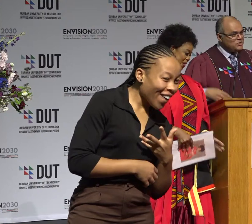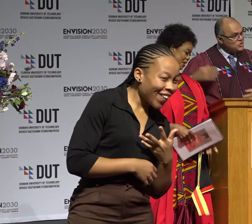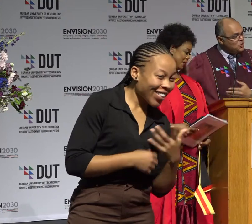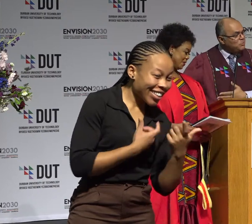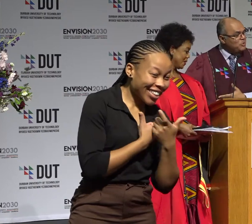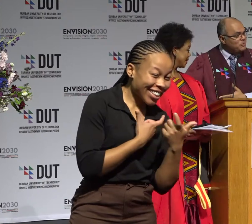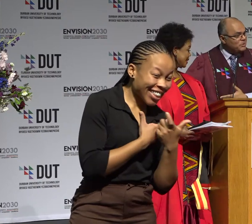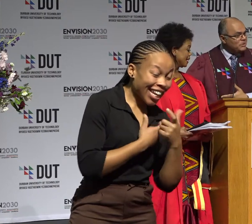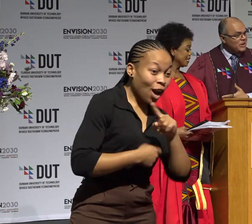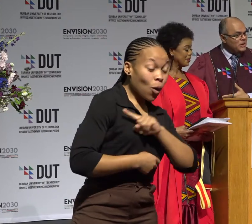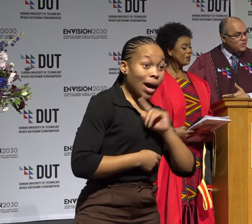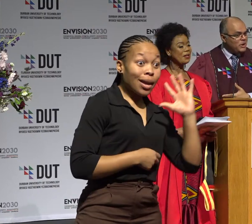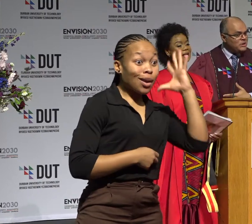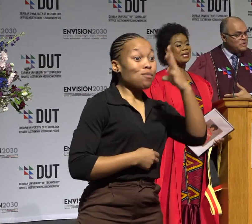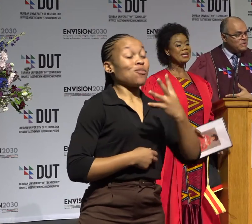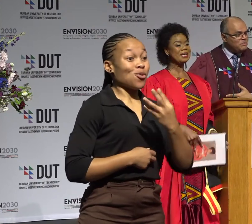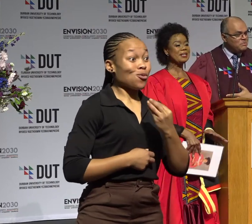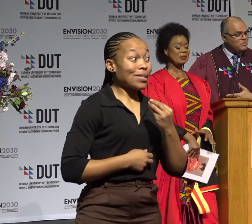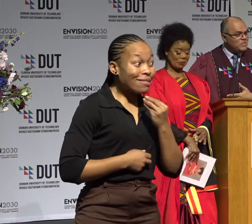Doesn't she look beautiful